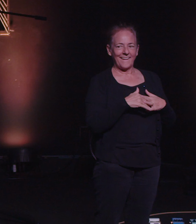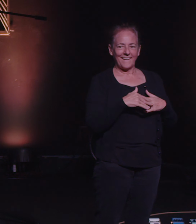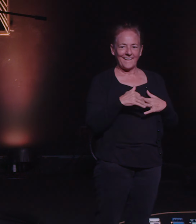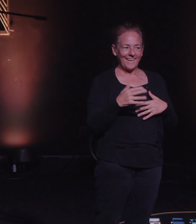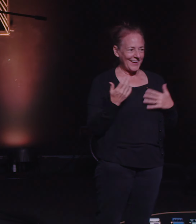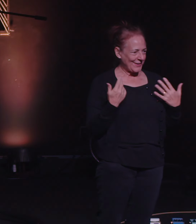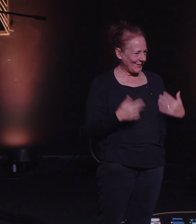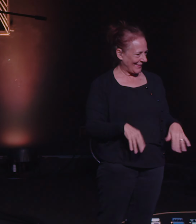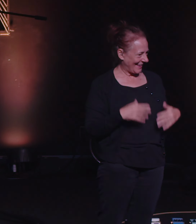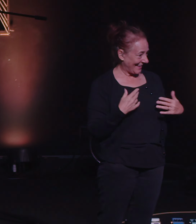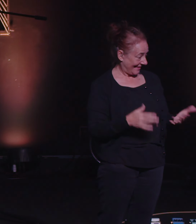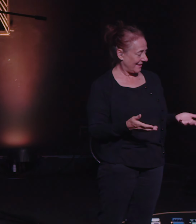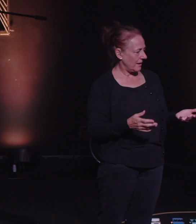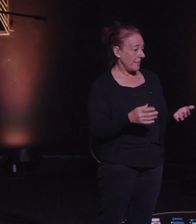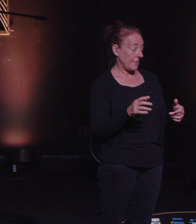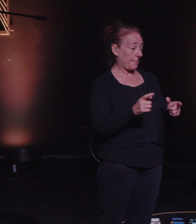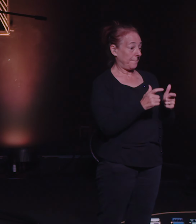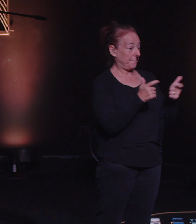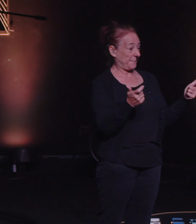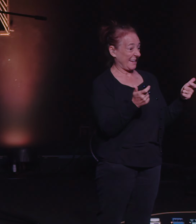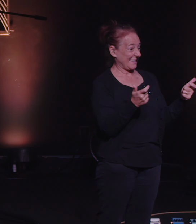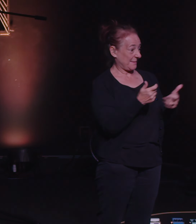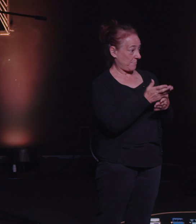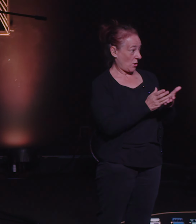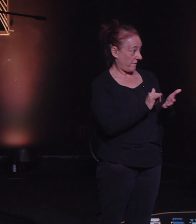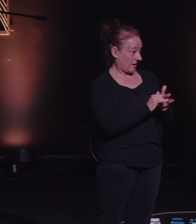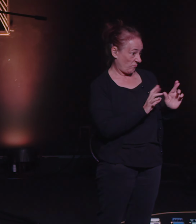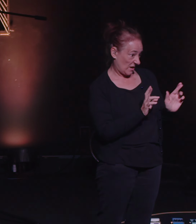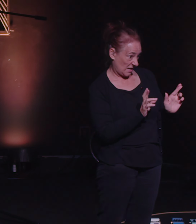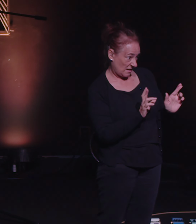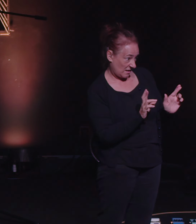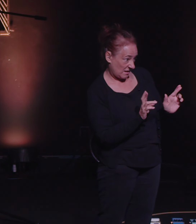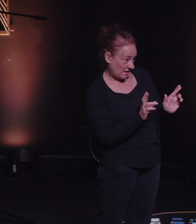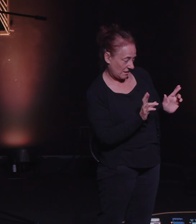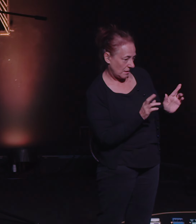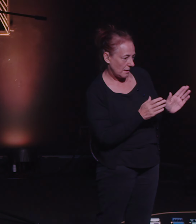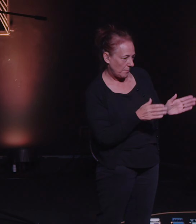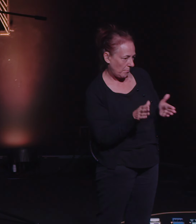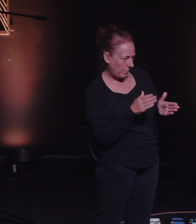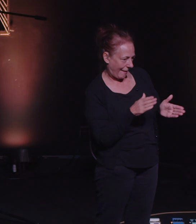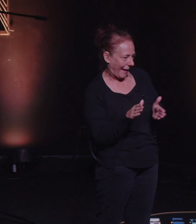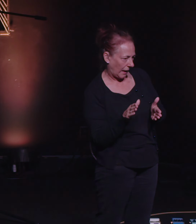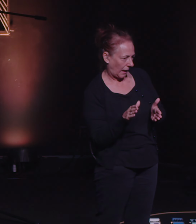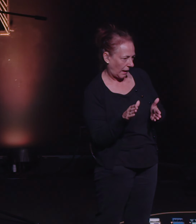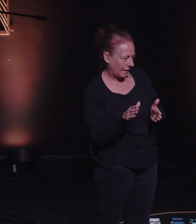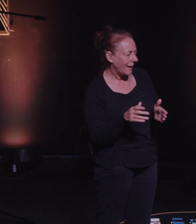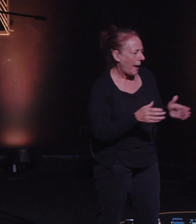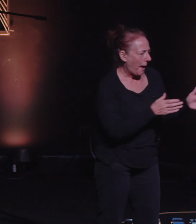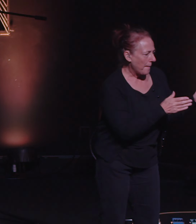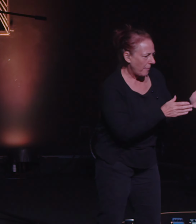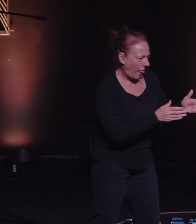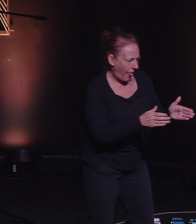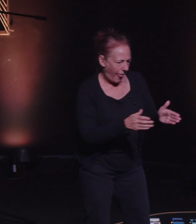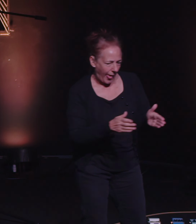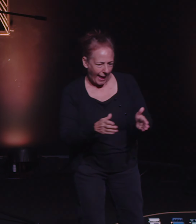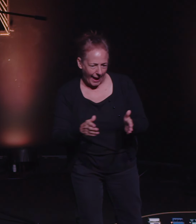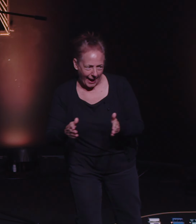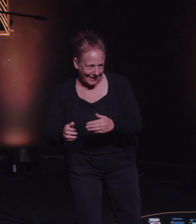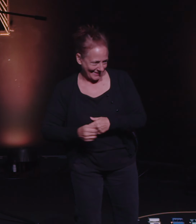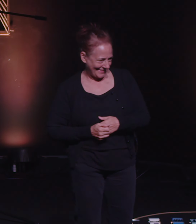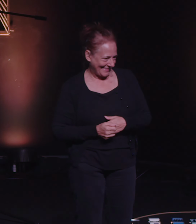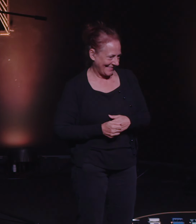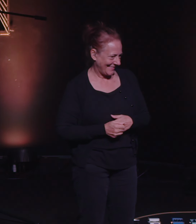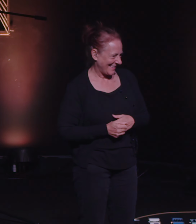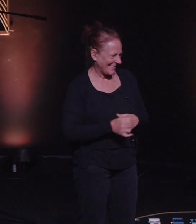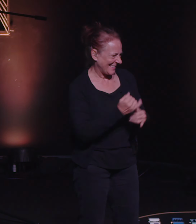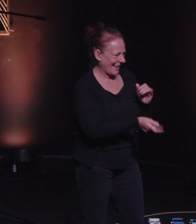really in the weeds today. One of the biggest pieces of that, ready for it, is planning center. Okay, so I know this, again, this is a